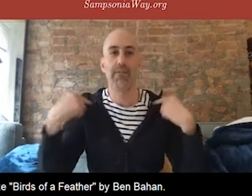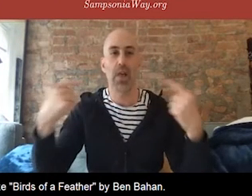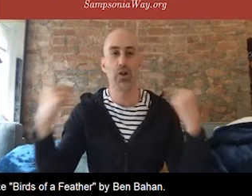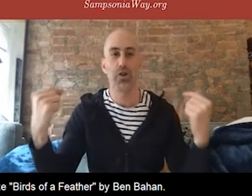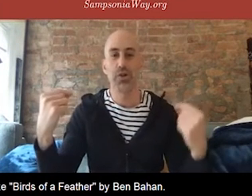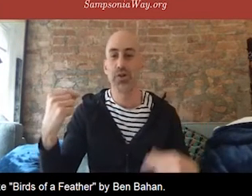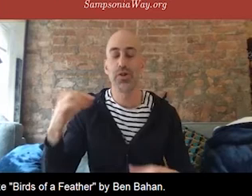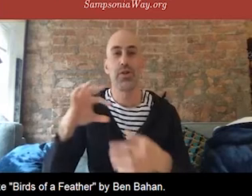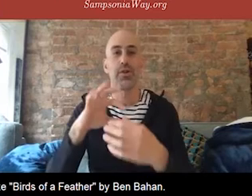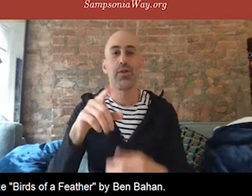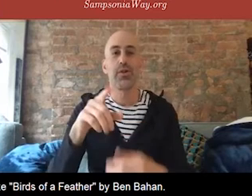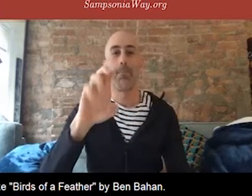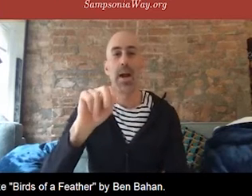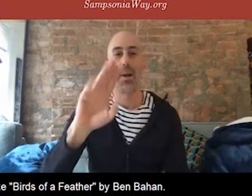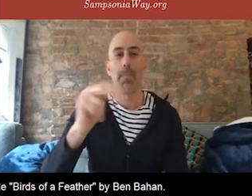I like Birds of a Feather